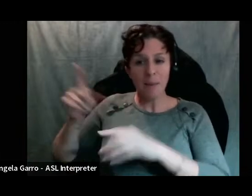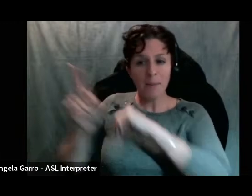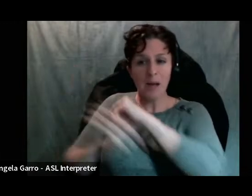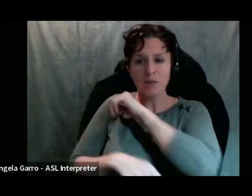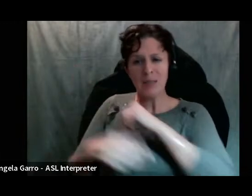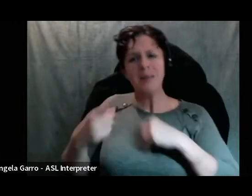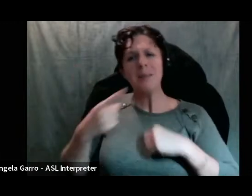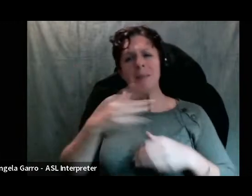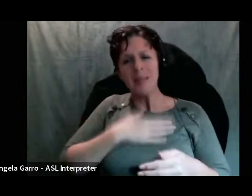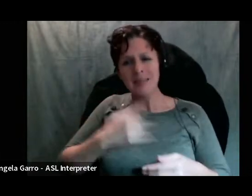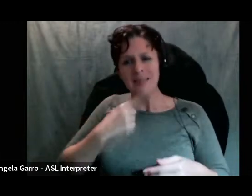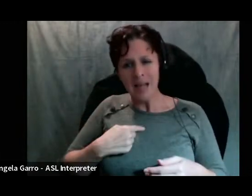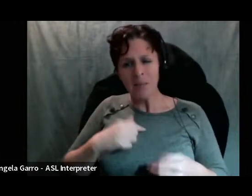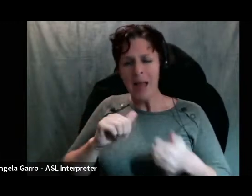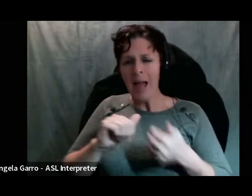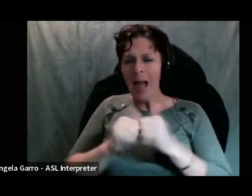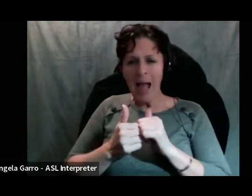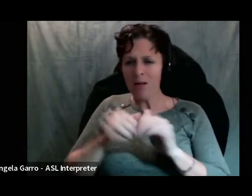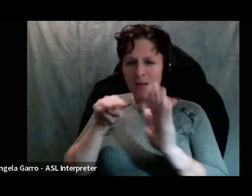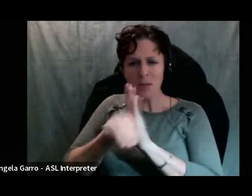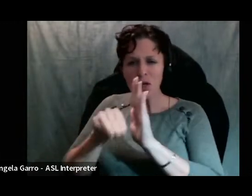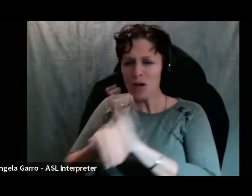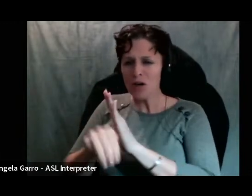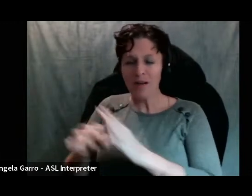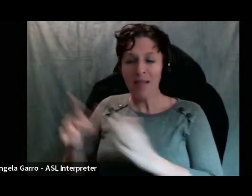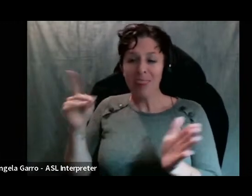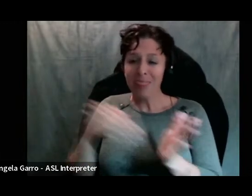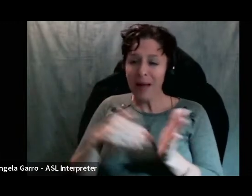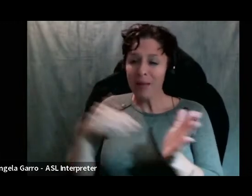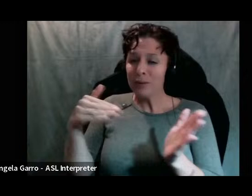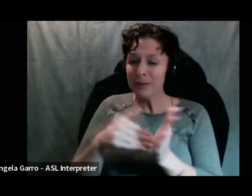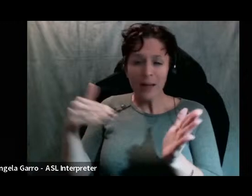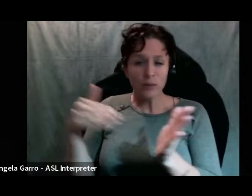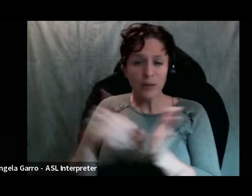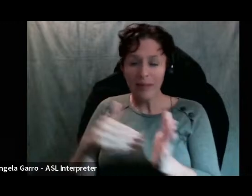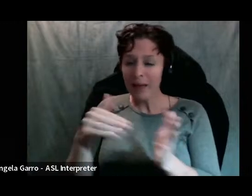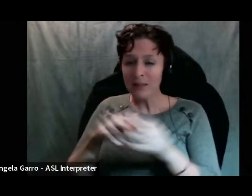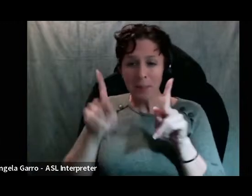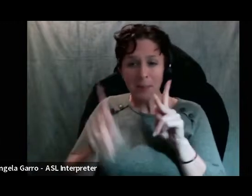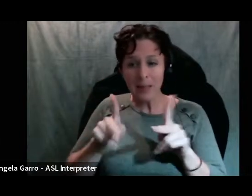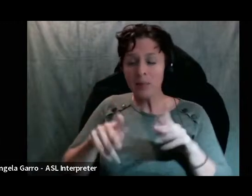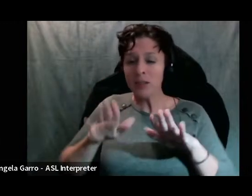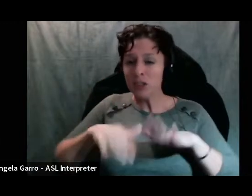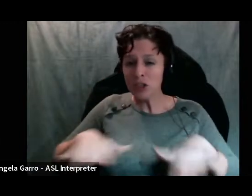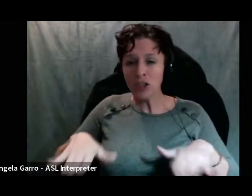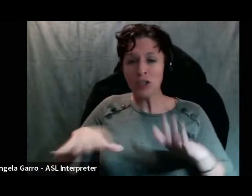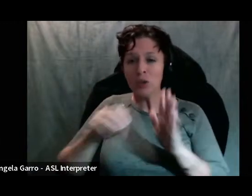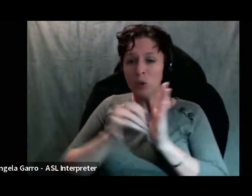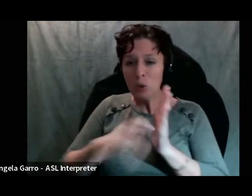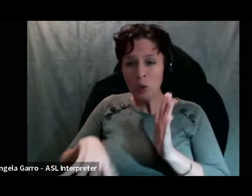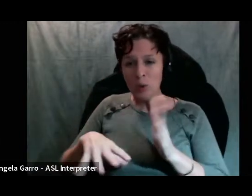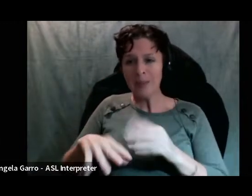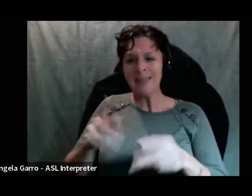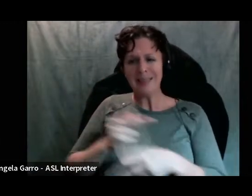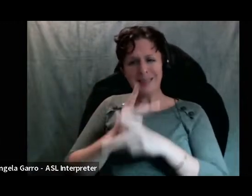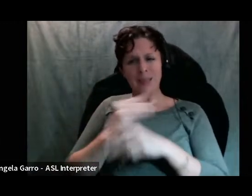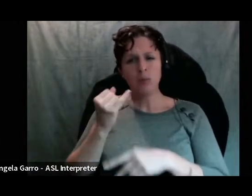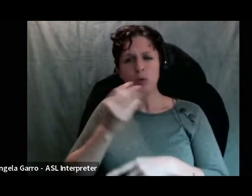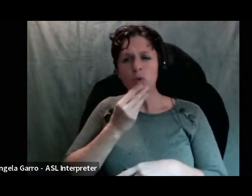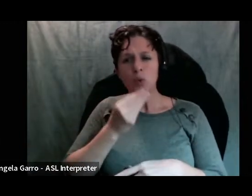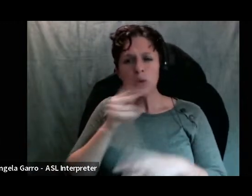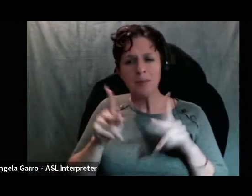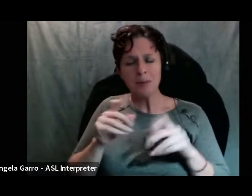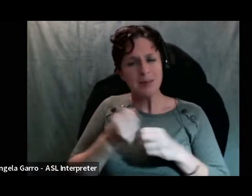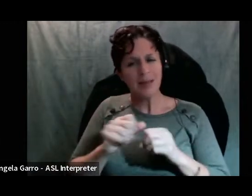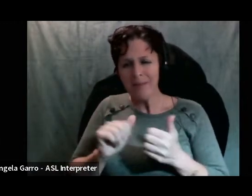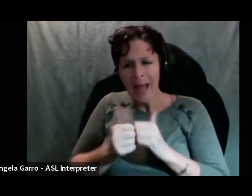Please tell me how the relentless murder of thousands of people, thousands of children and students keeps Jewish people safe.